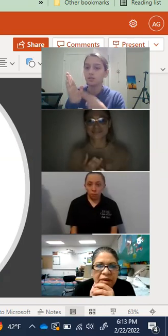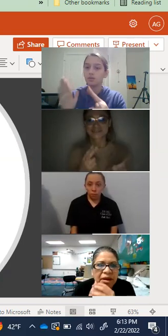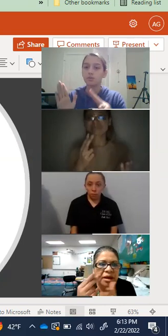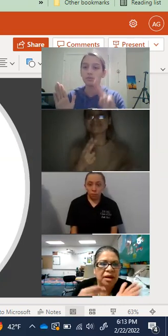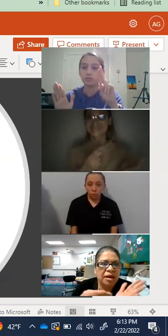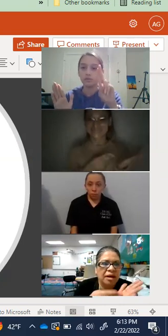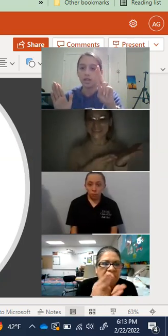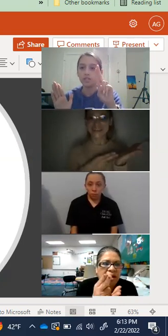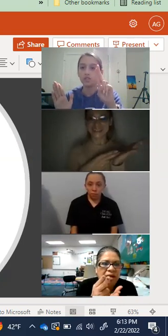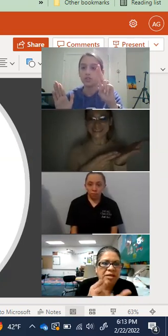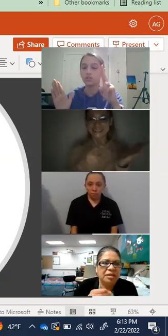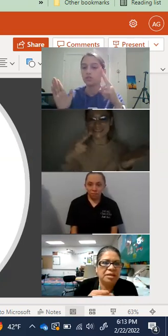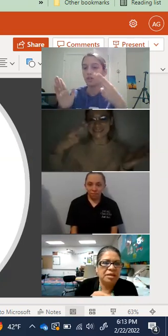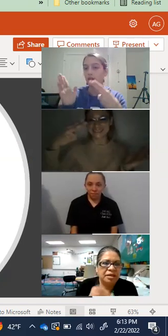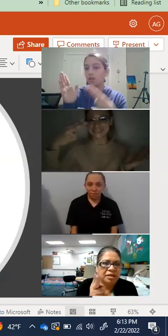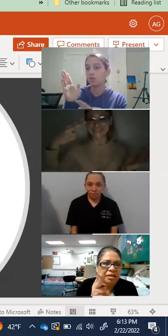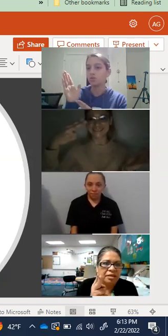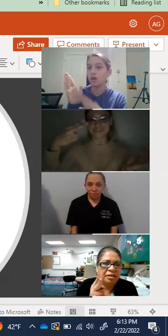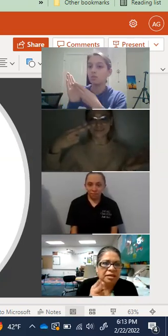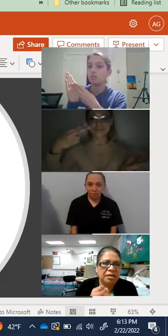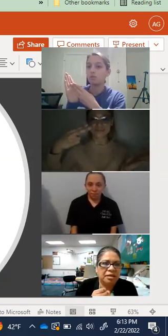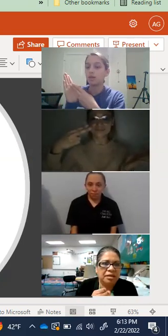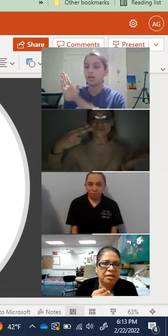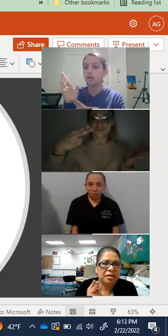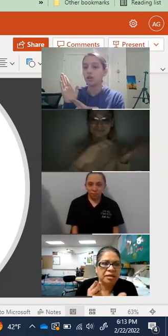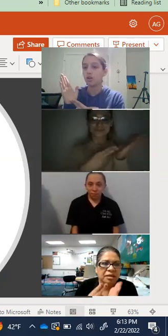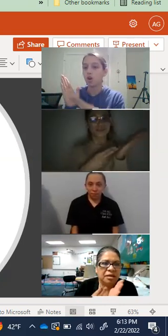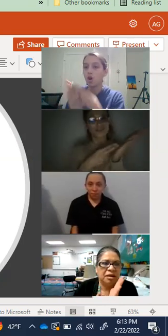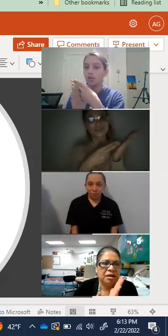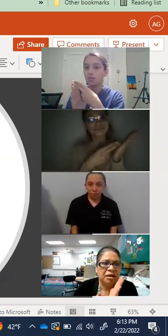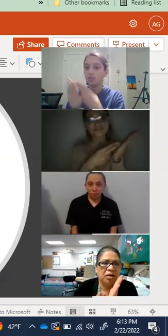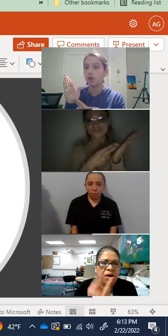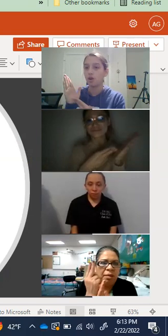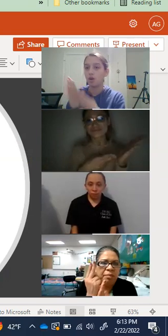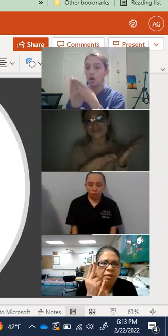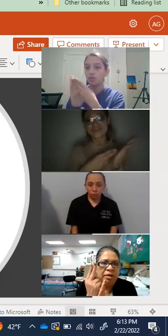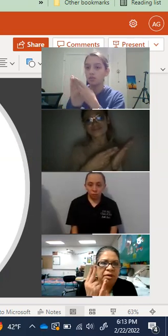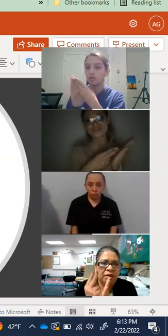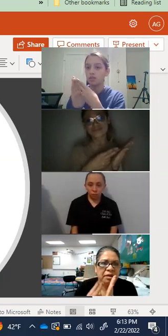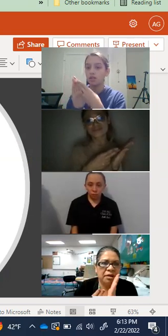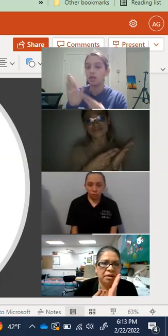Honest. So H, Honest. and it goes up the hand. Honest. Oh, up.